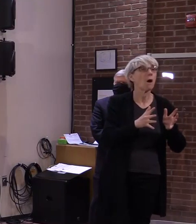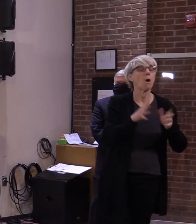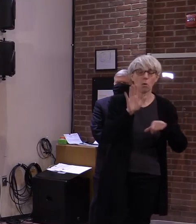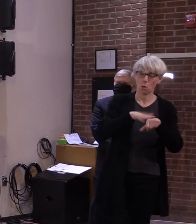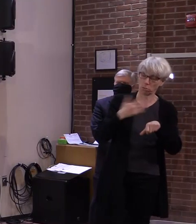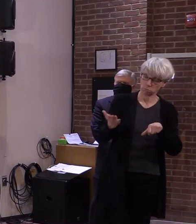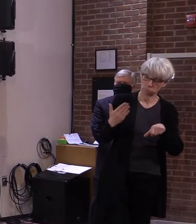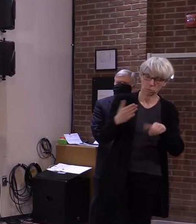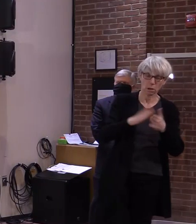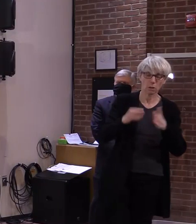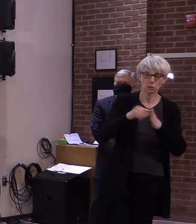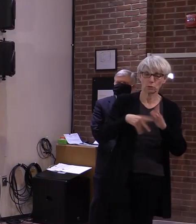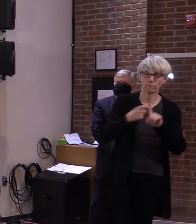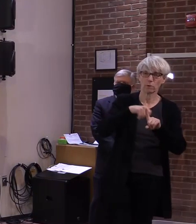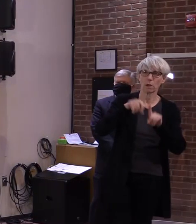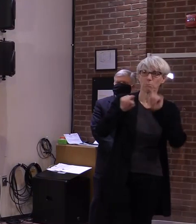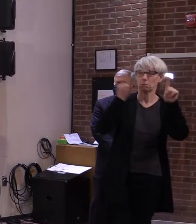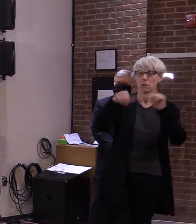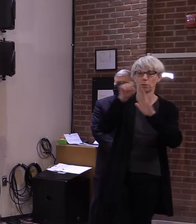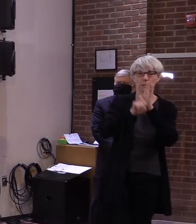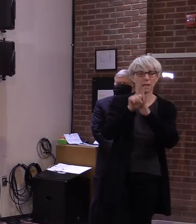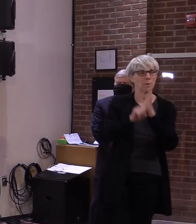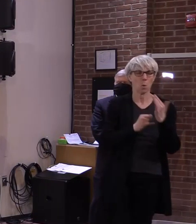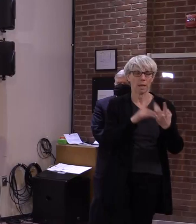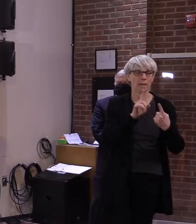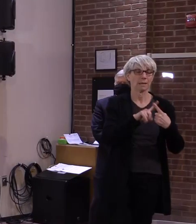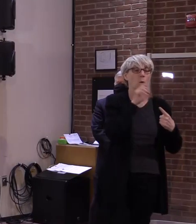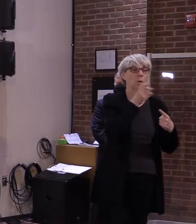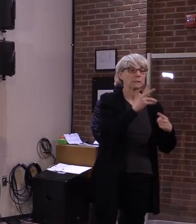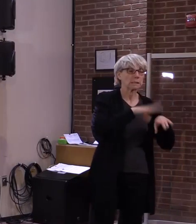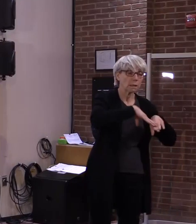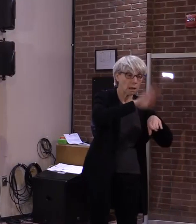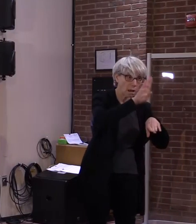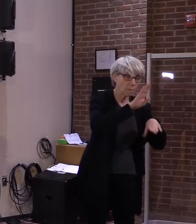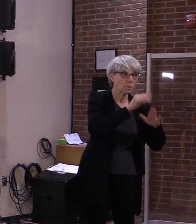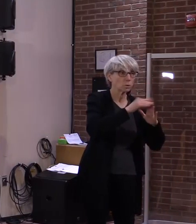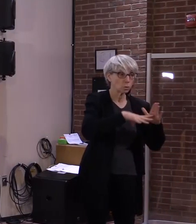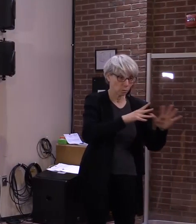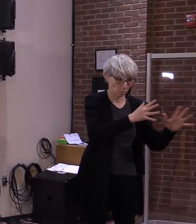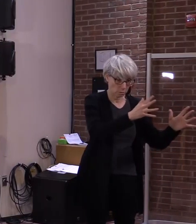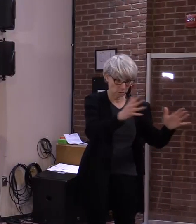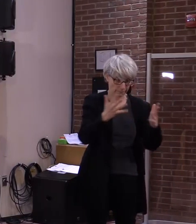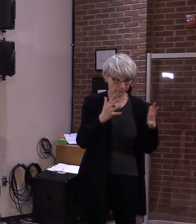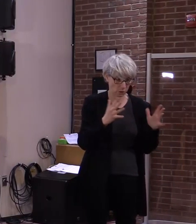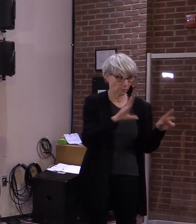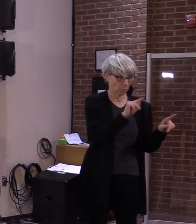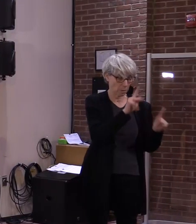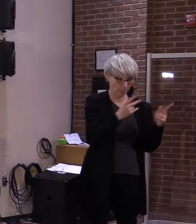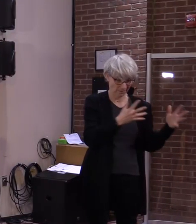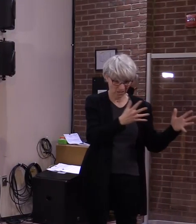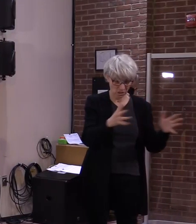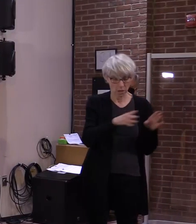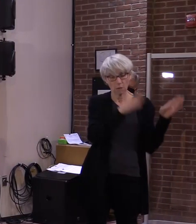will be after we get through 16 and over Vermont students and our Vermont population.